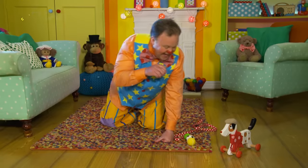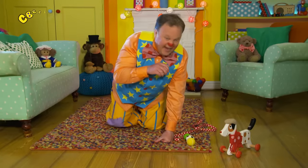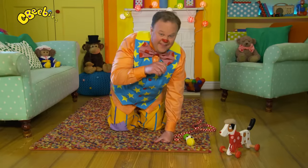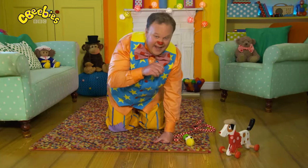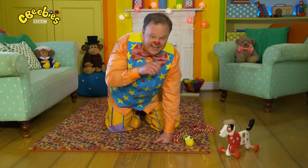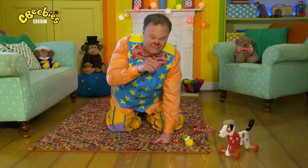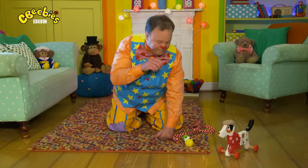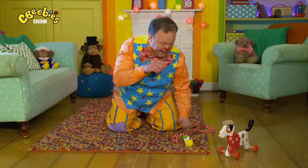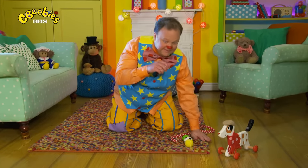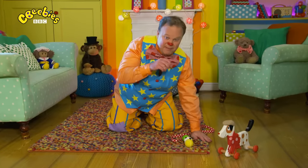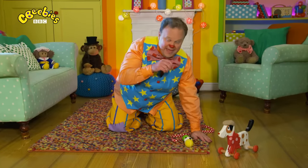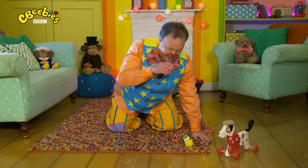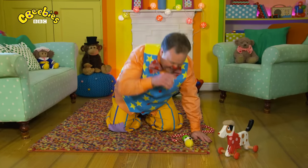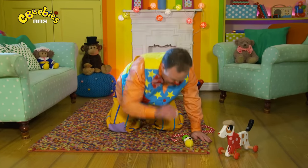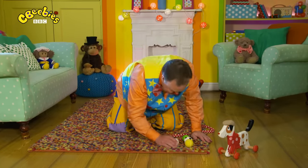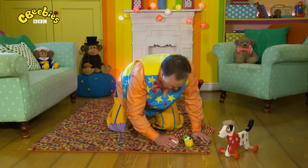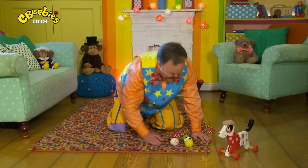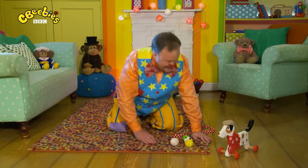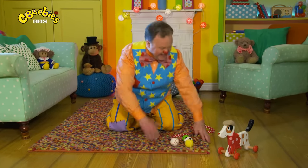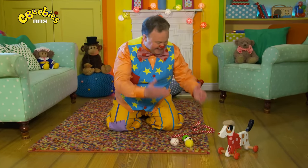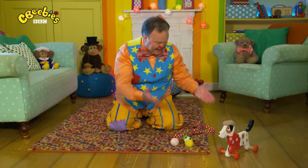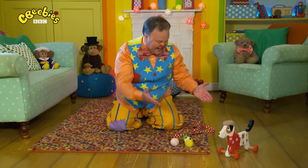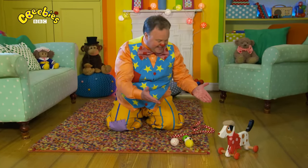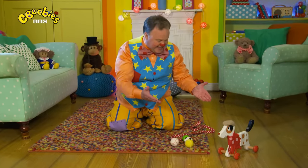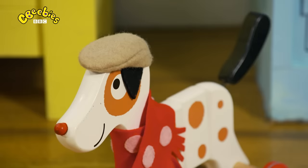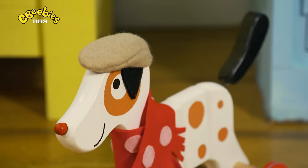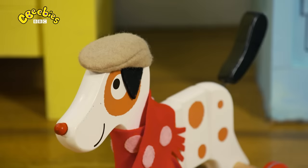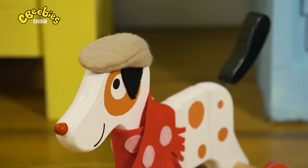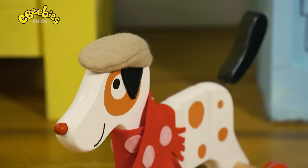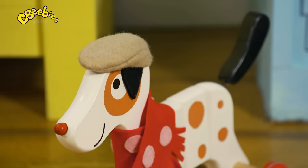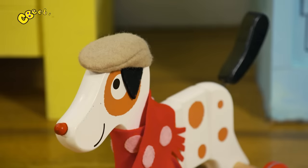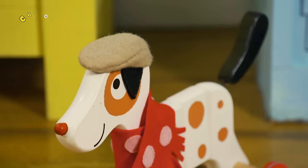And then I give it back to me. You got it? Right, here we go.